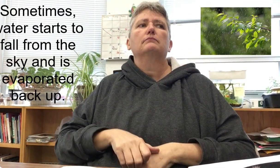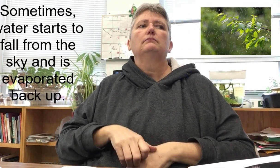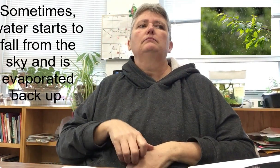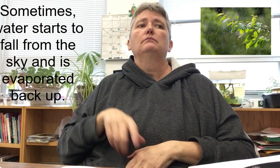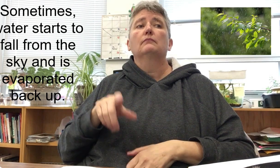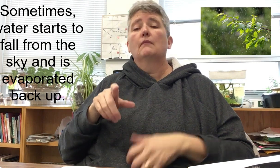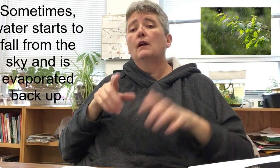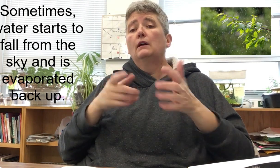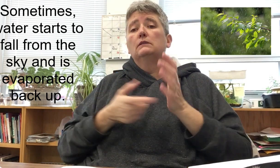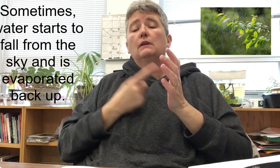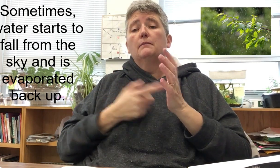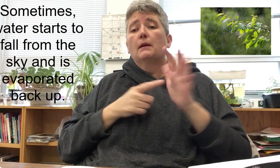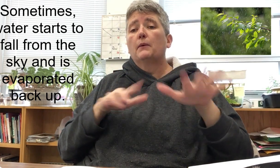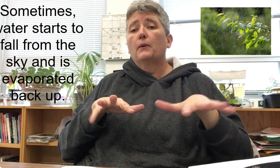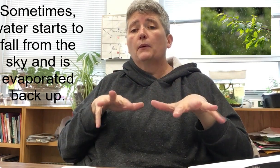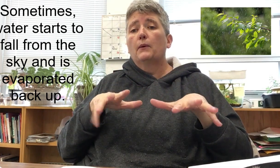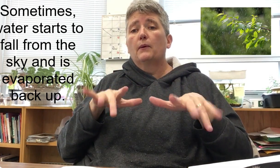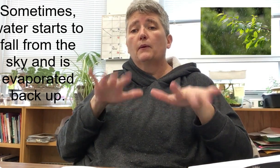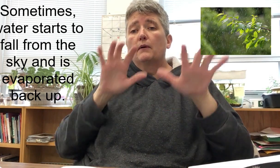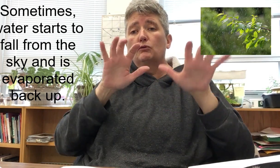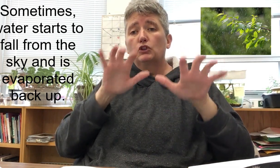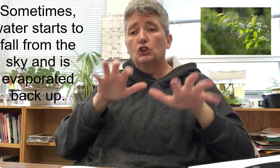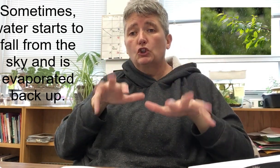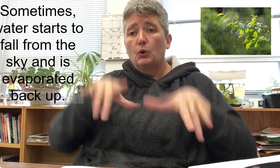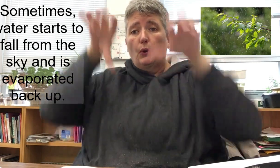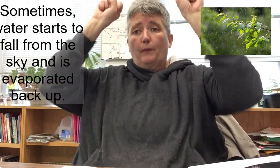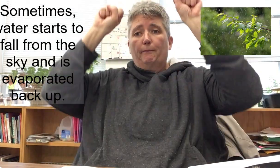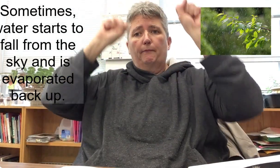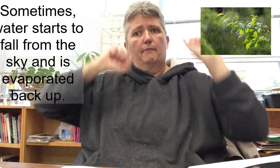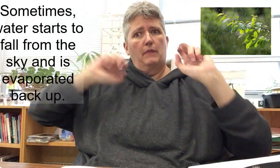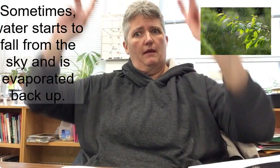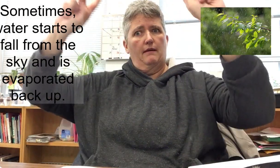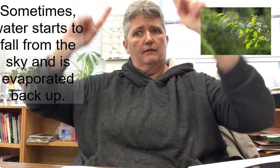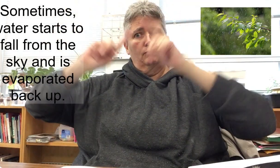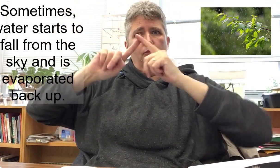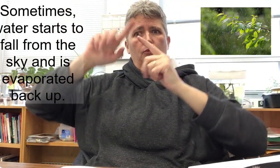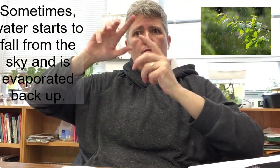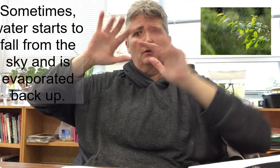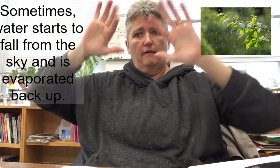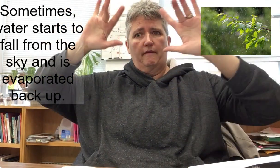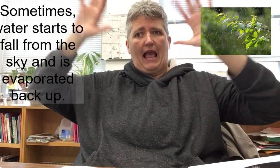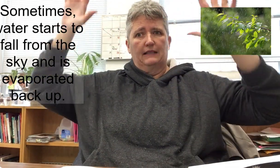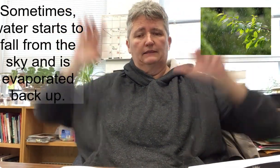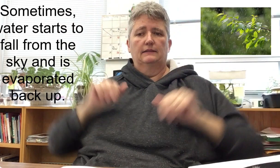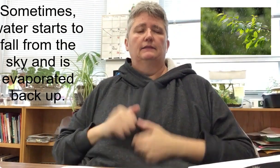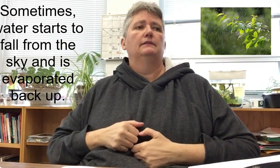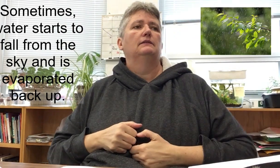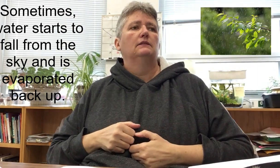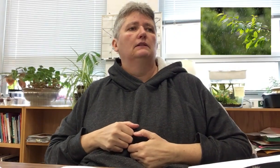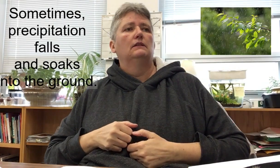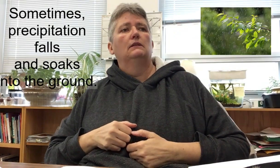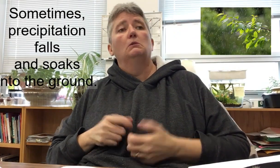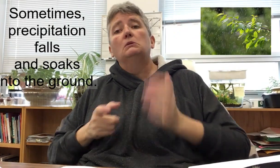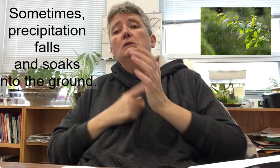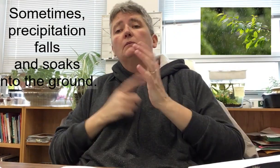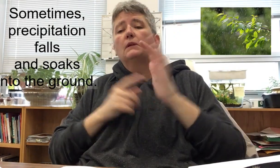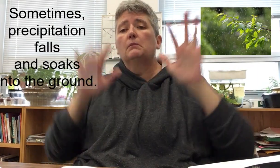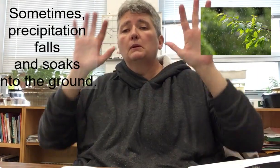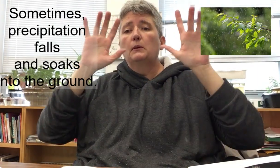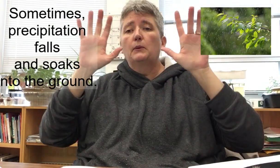Sometimes that water will, rain down and then immediately be evaporated back to the sky. Sometimes it'll rain or snow and that